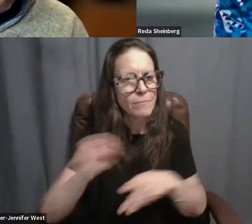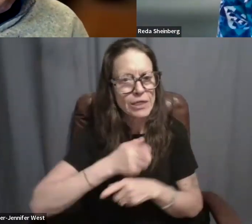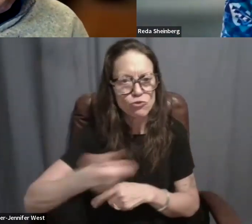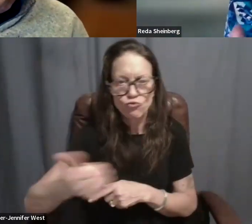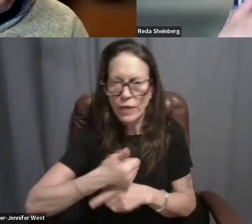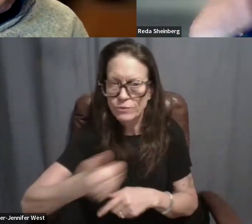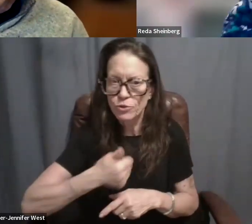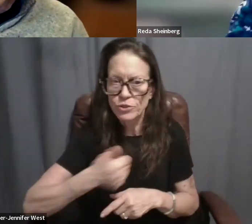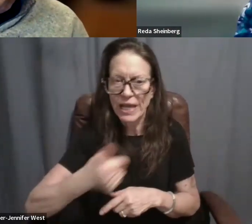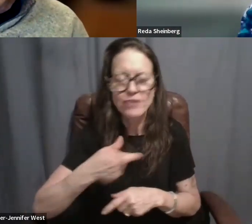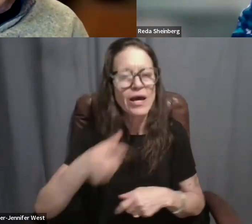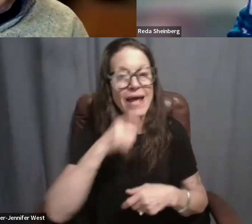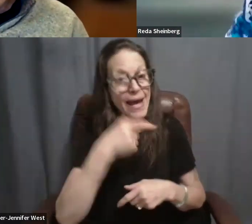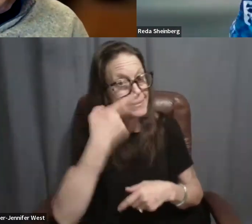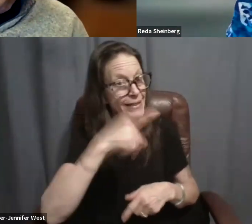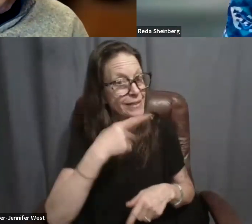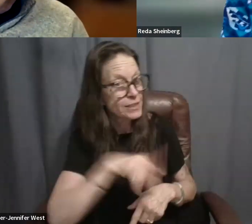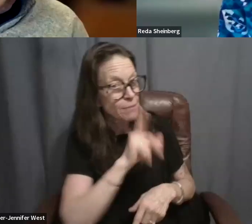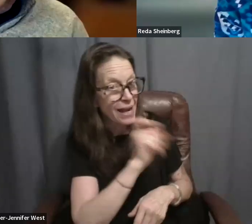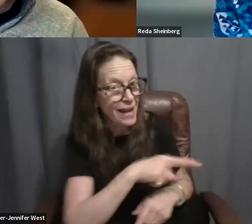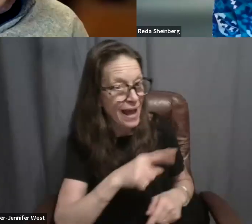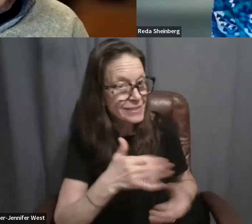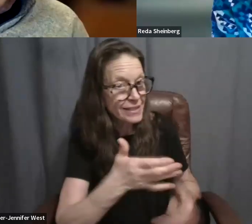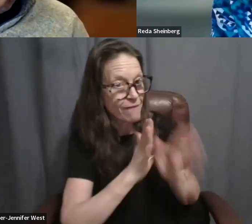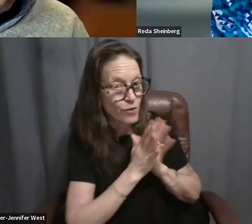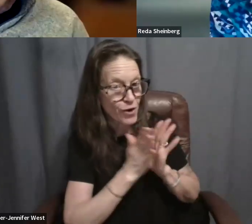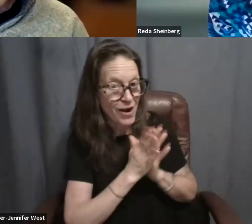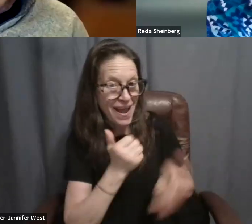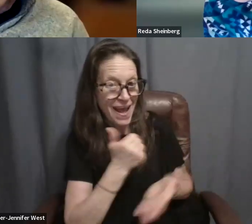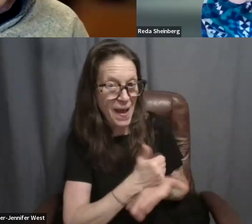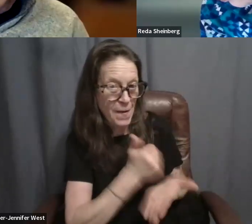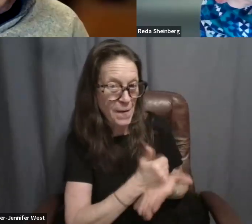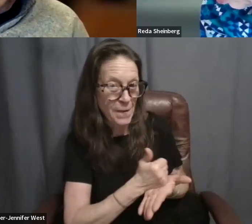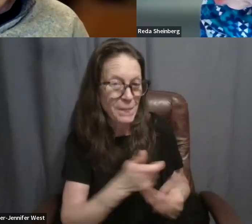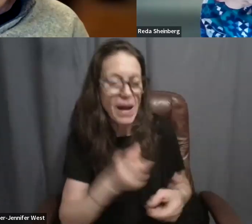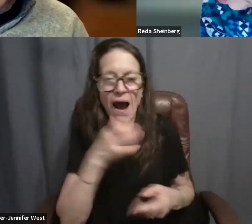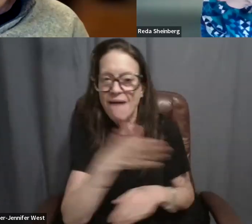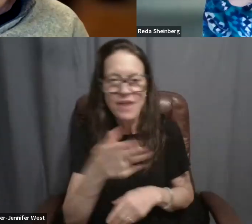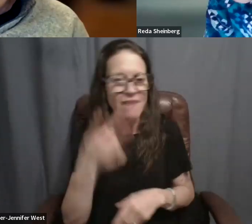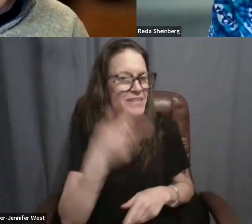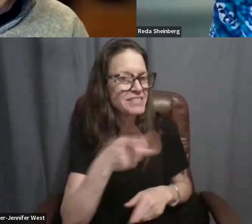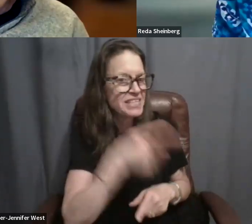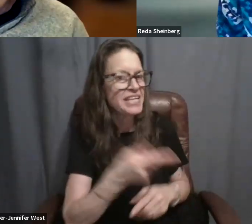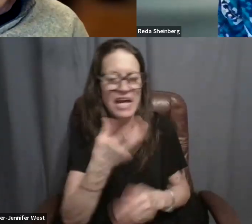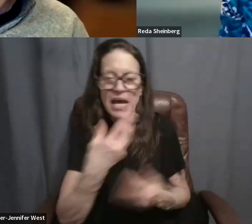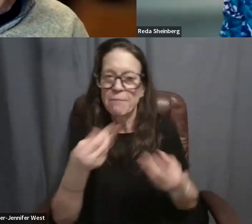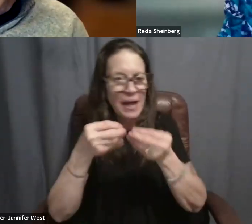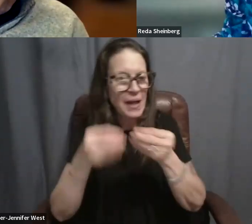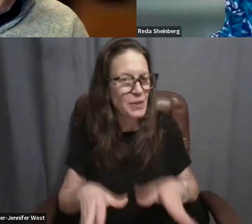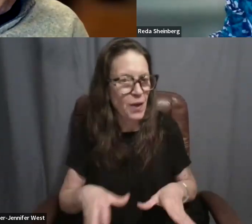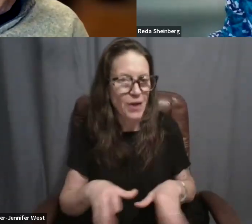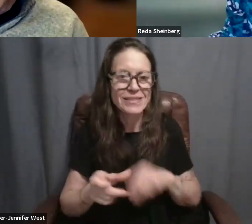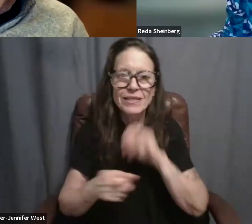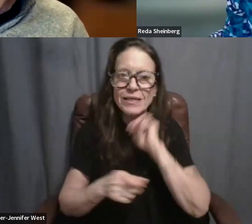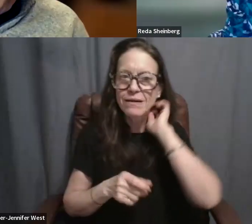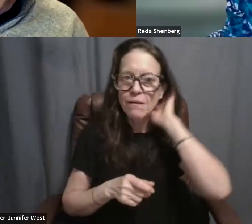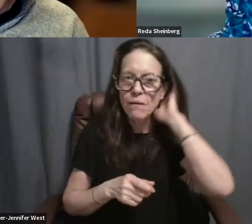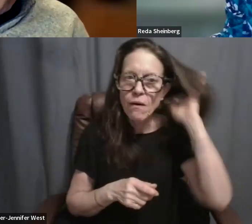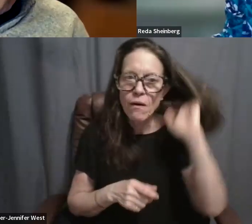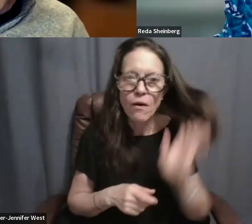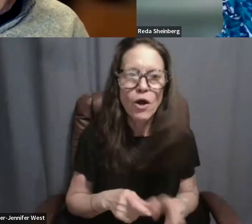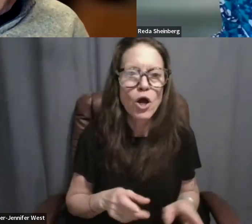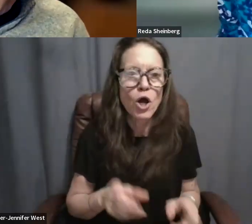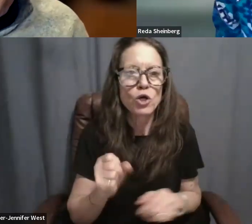doesn't mind asking people, you know, where to go. I've never seen him get lost. So anyway, so he has